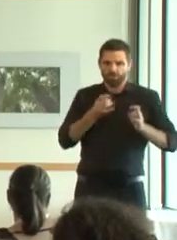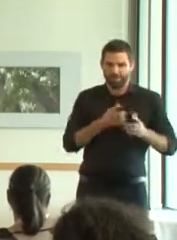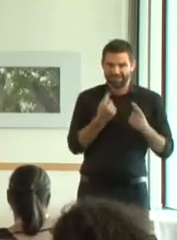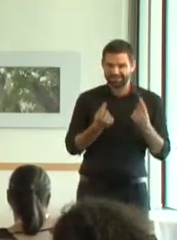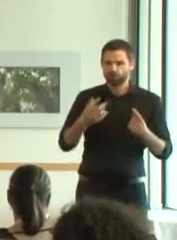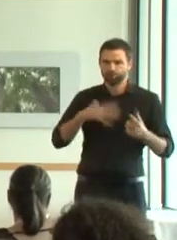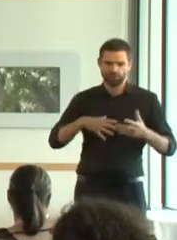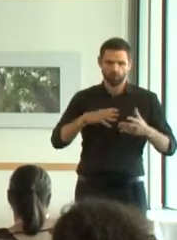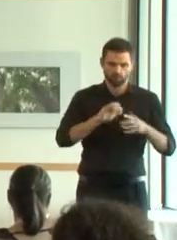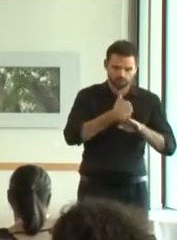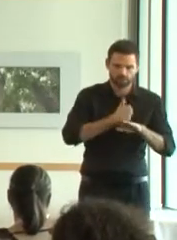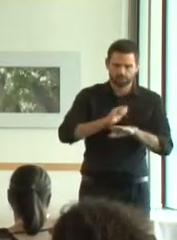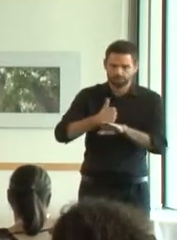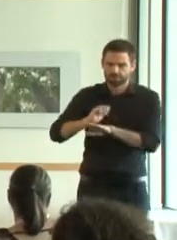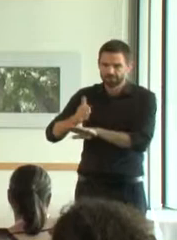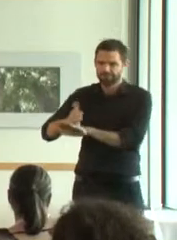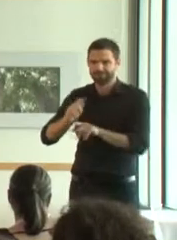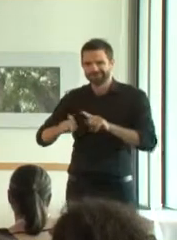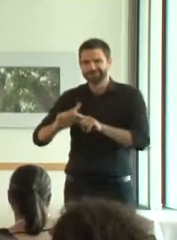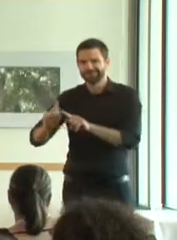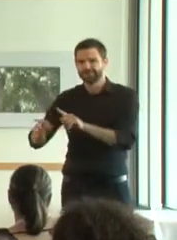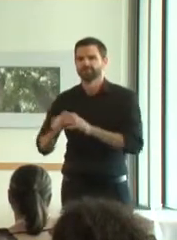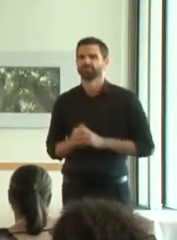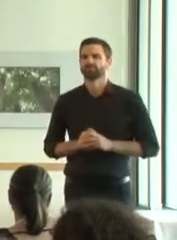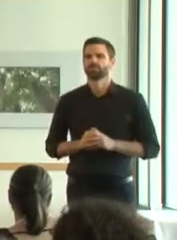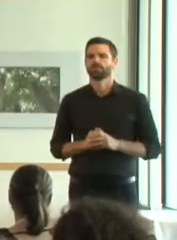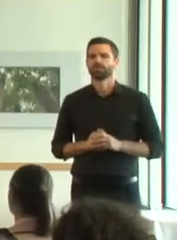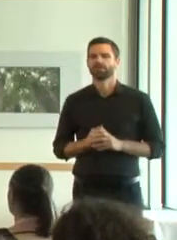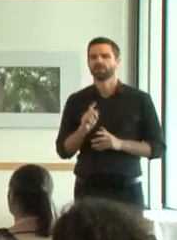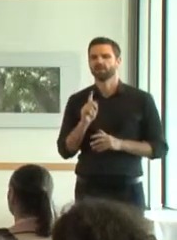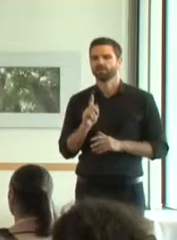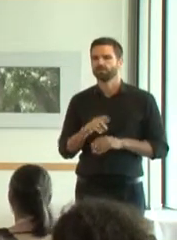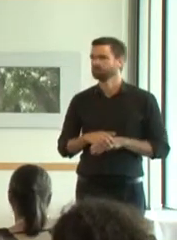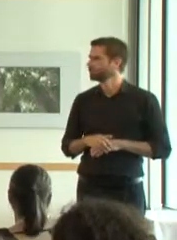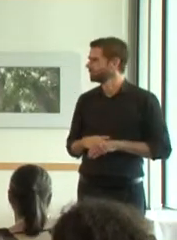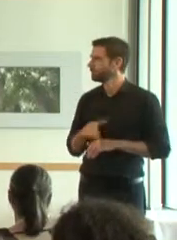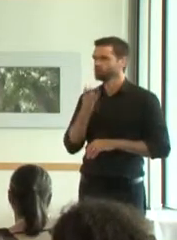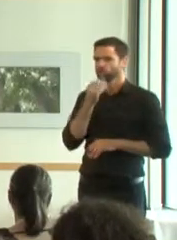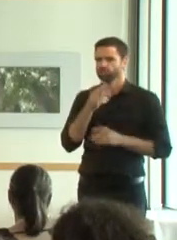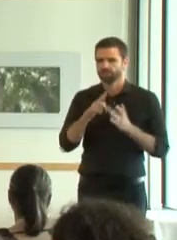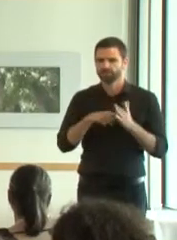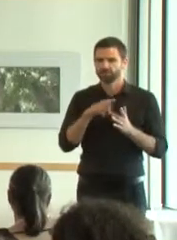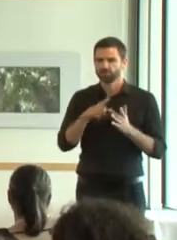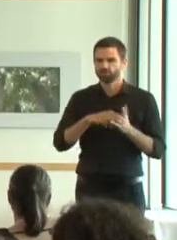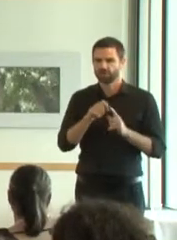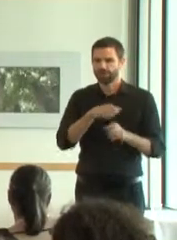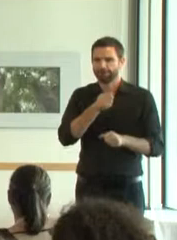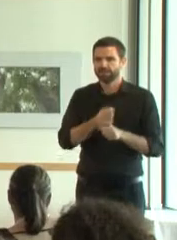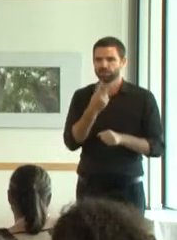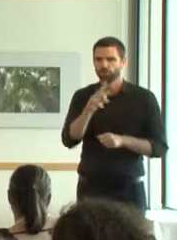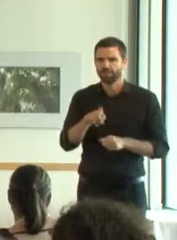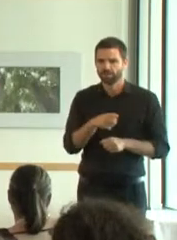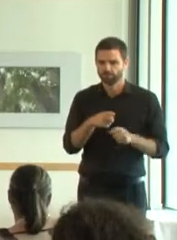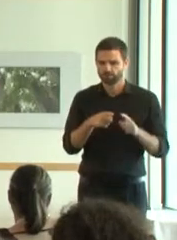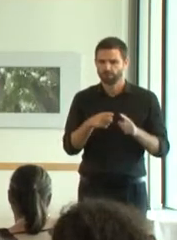around. The common way of doing that is to kind of use the JPEG 2000 files and let your image server just pump a JPEG